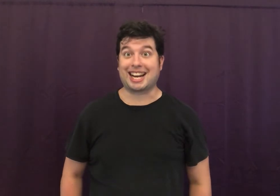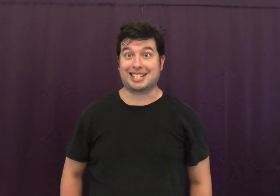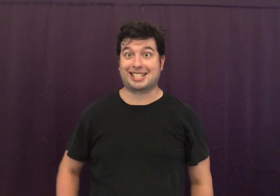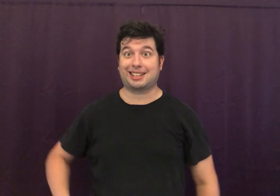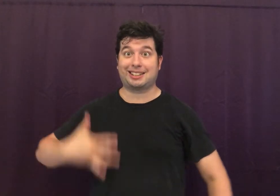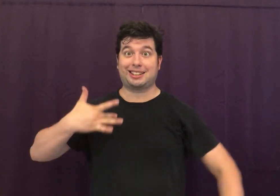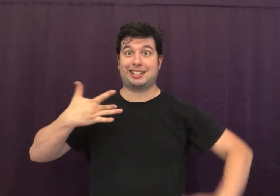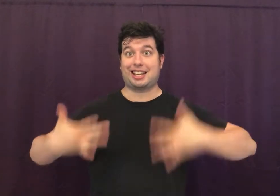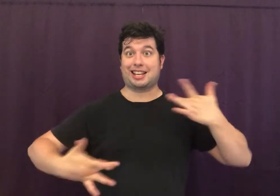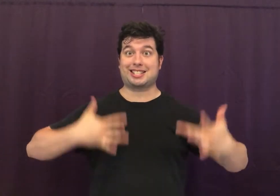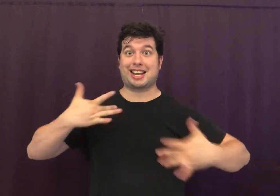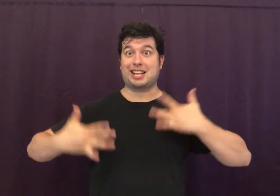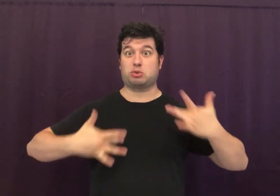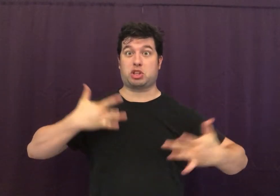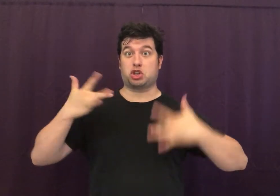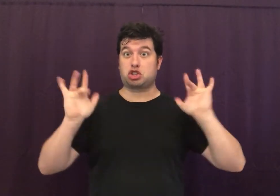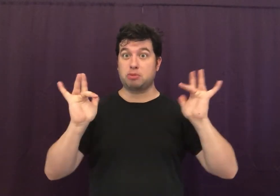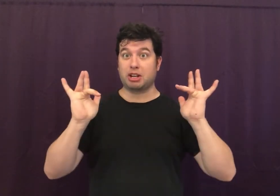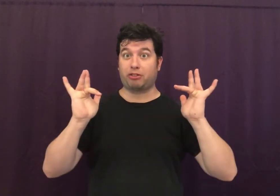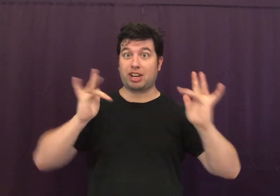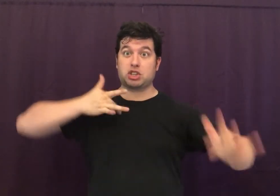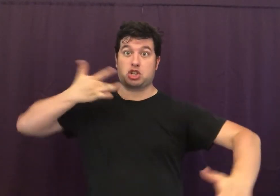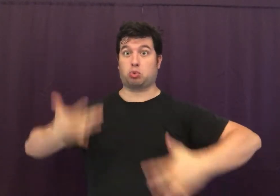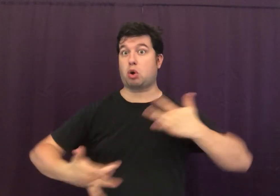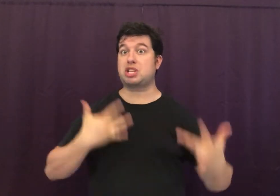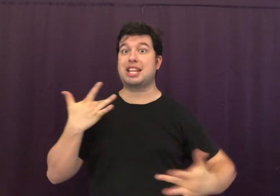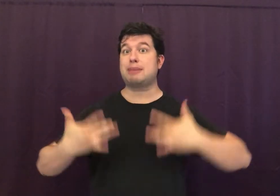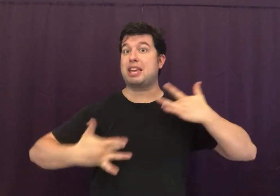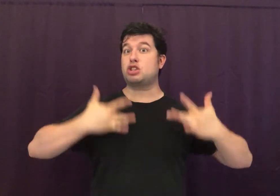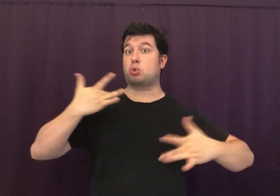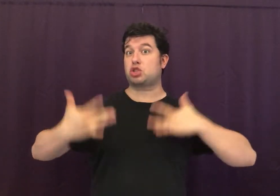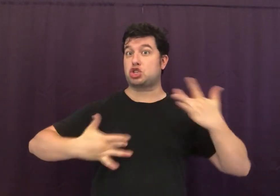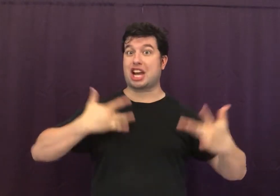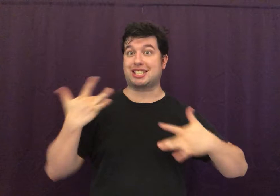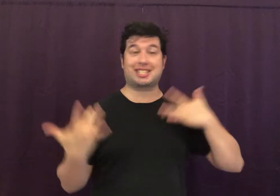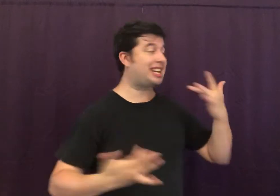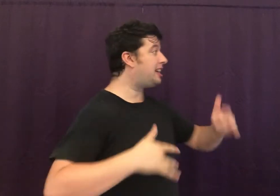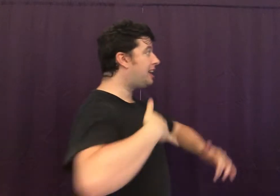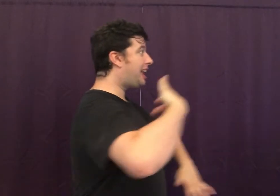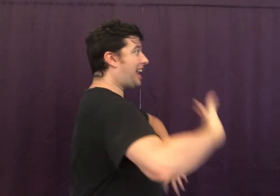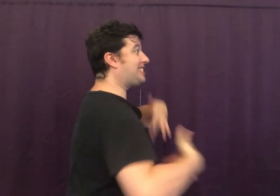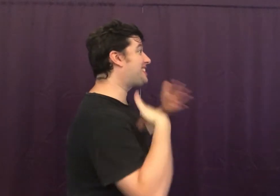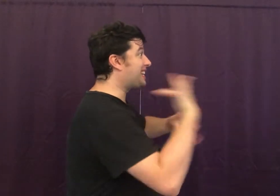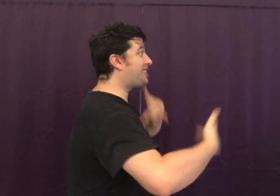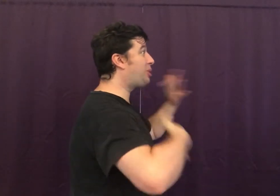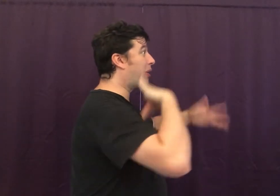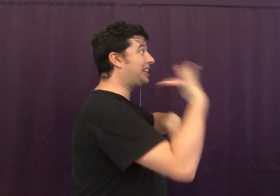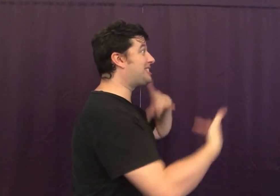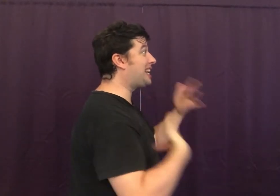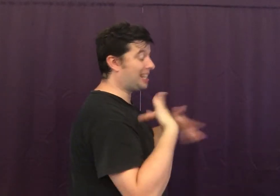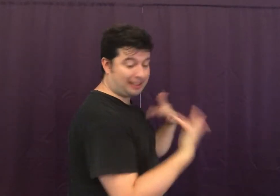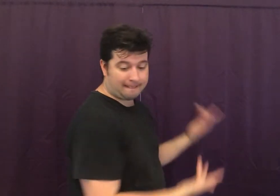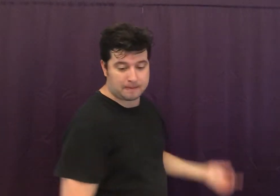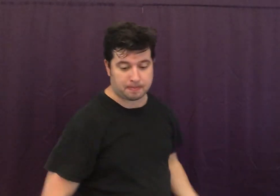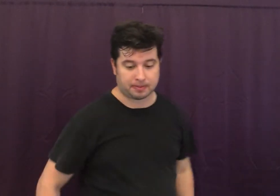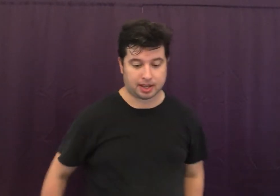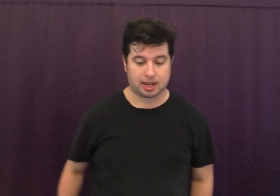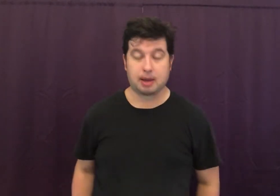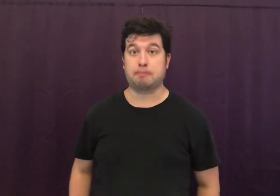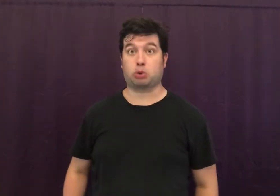Excite. Excite is with your 2 middle fingers and you're rotating them in towards your chest. Excite or exciting.